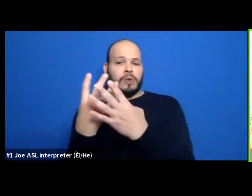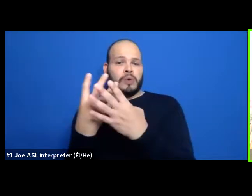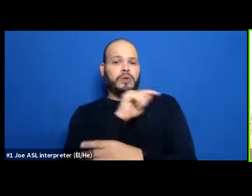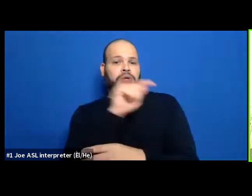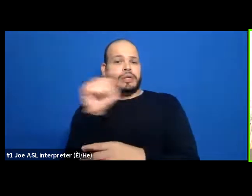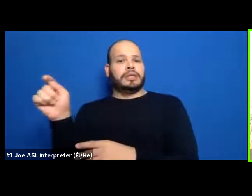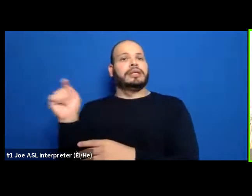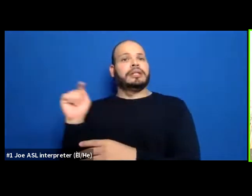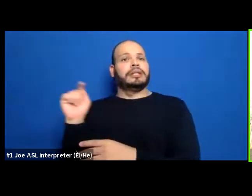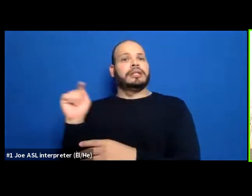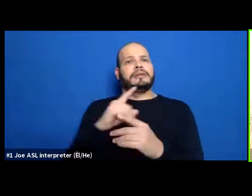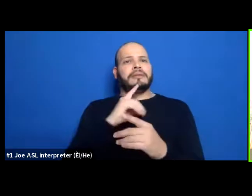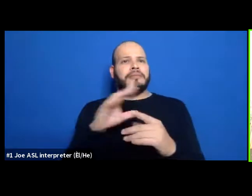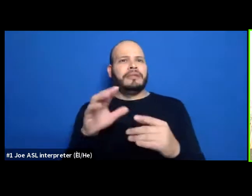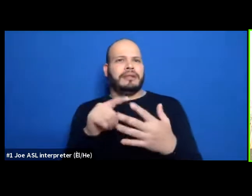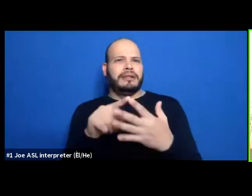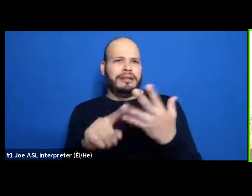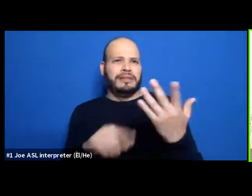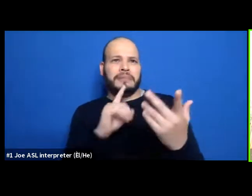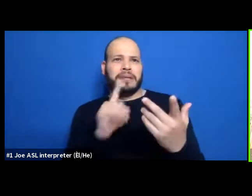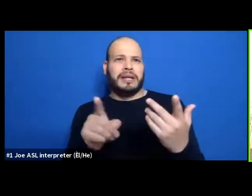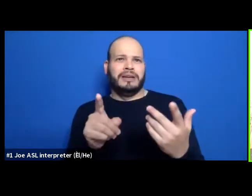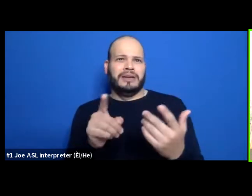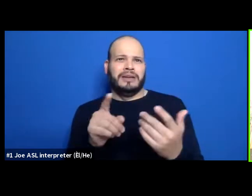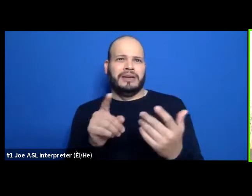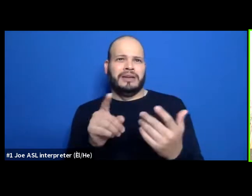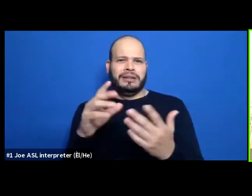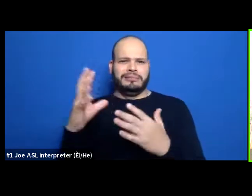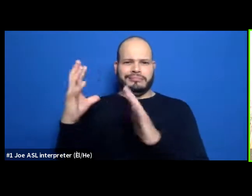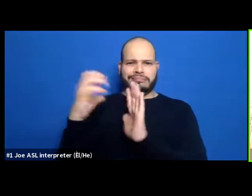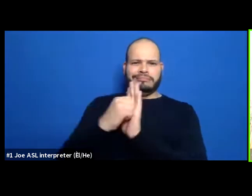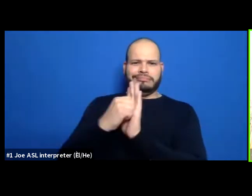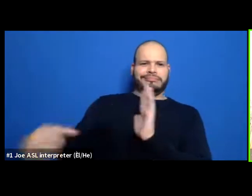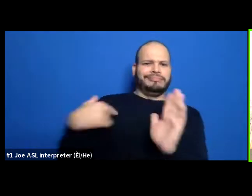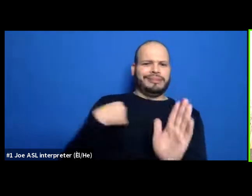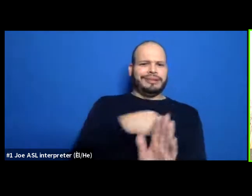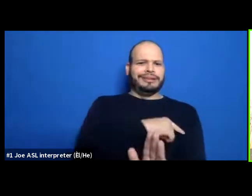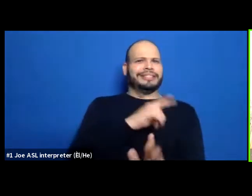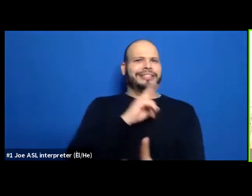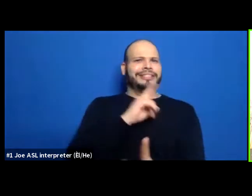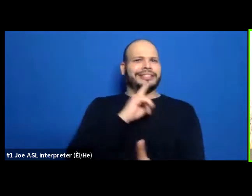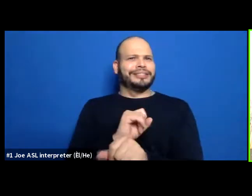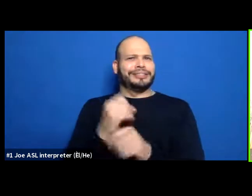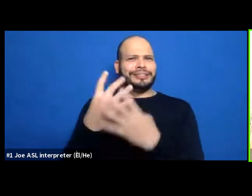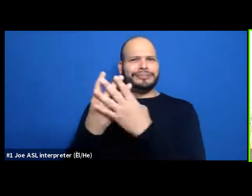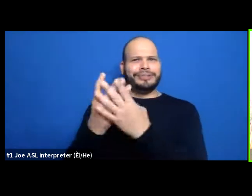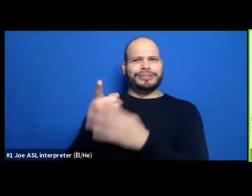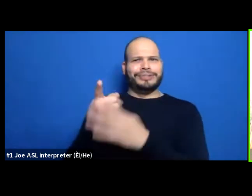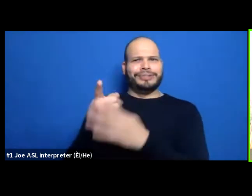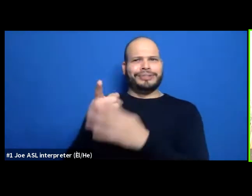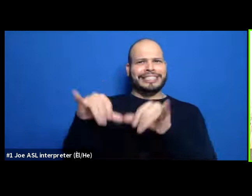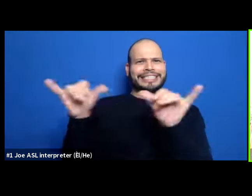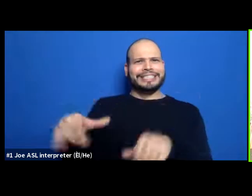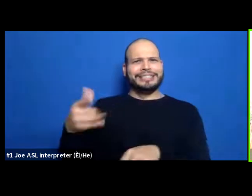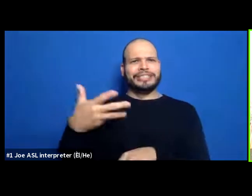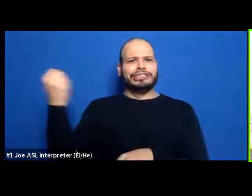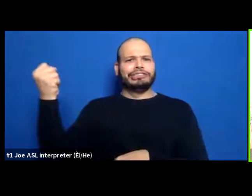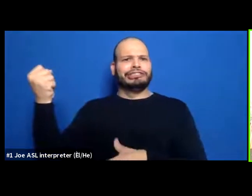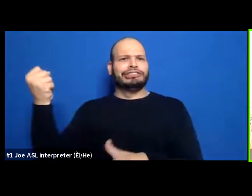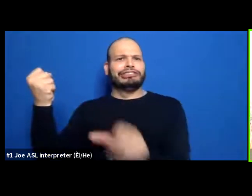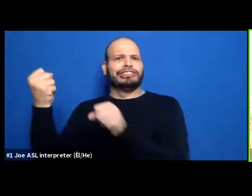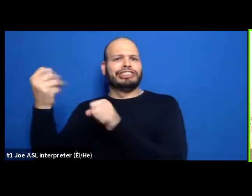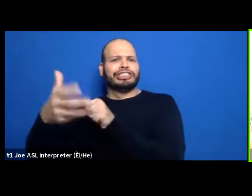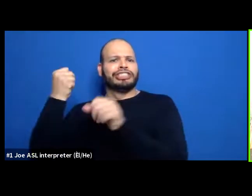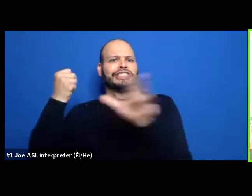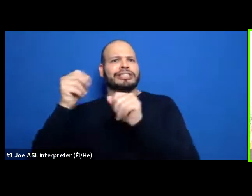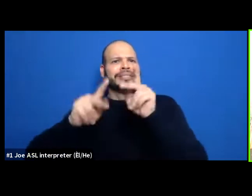relationship with their family, relationship with their loved ones, relationship with the land, and a relationship with memory,